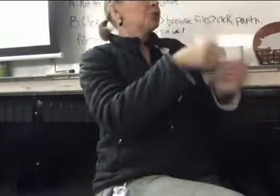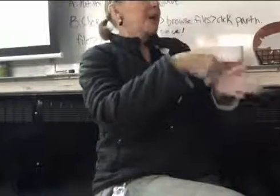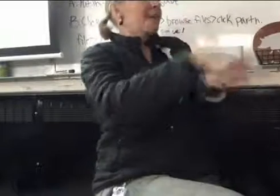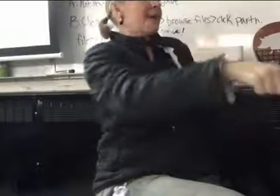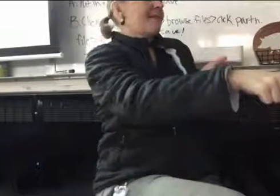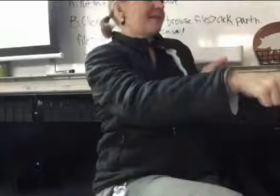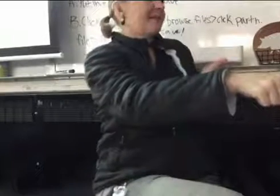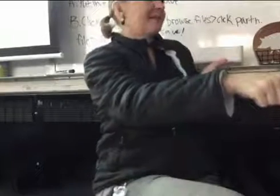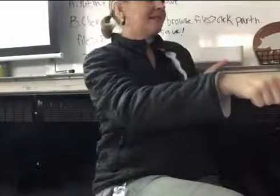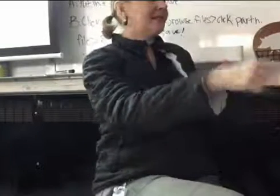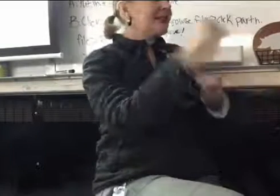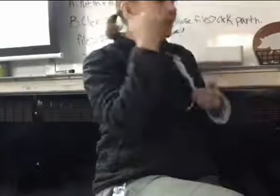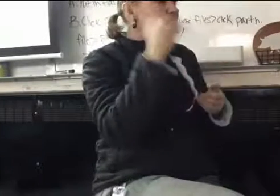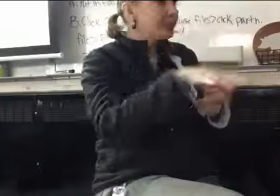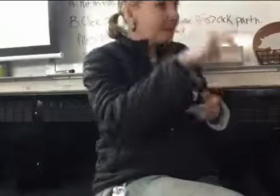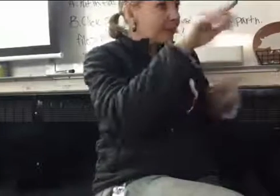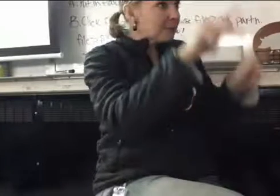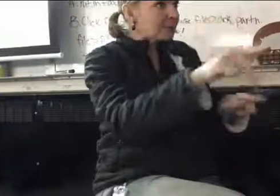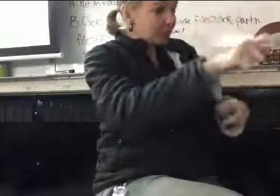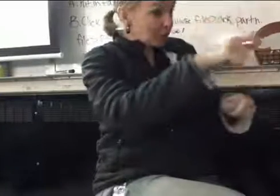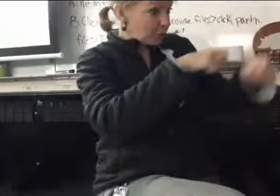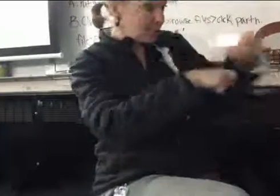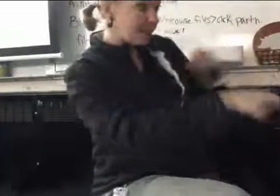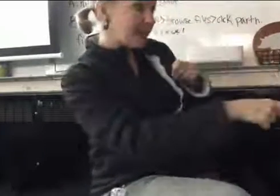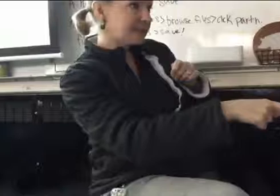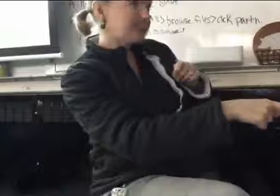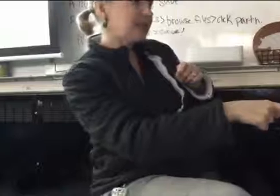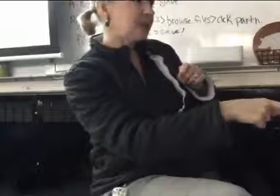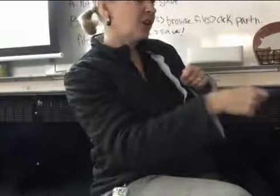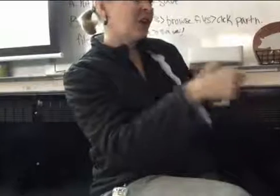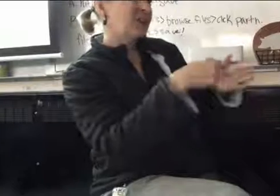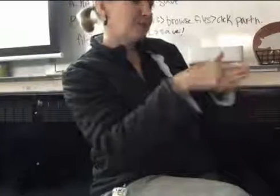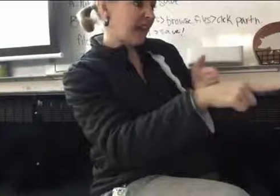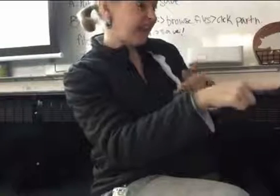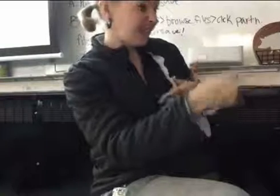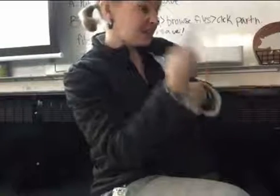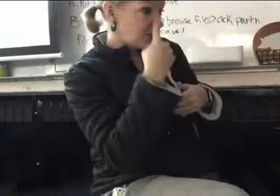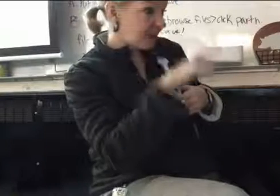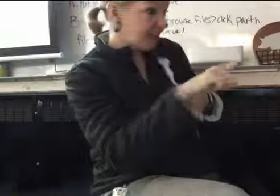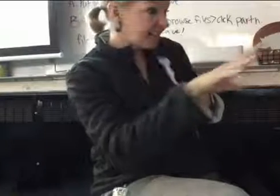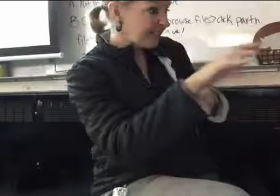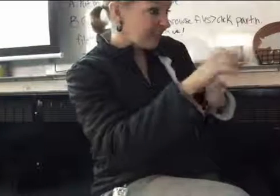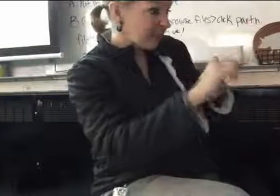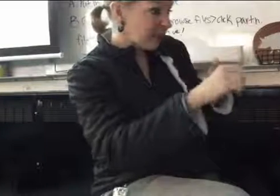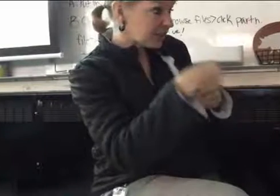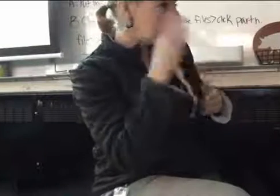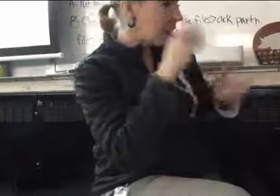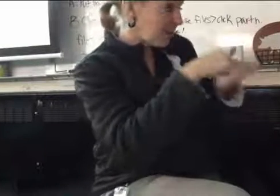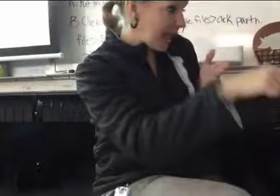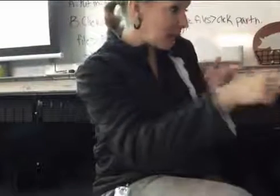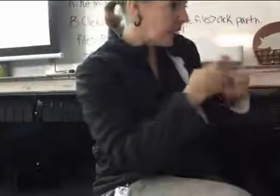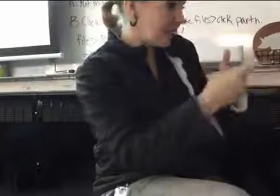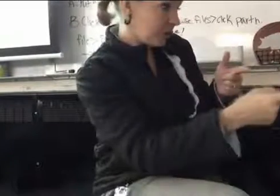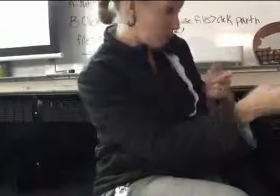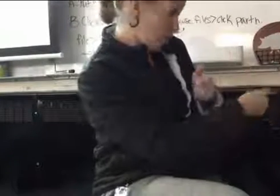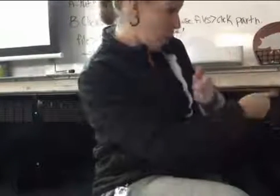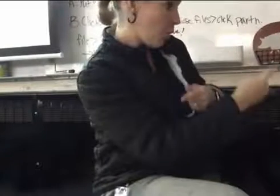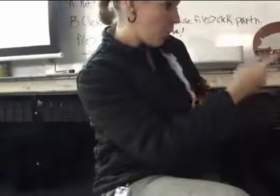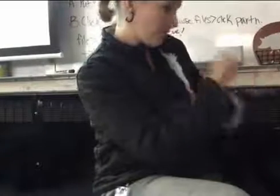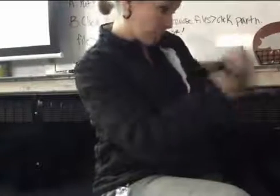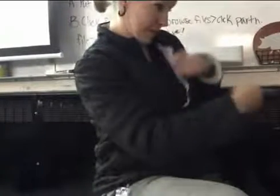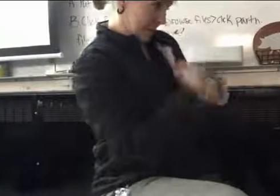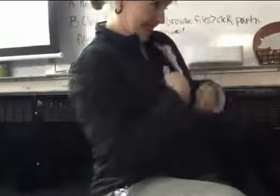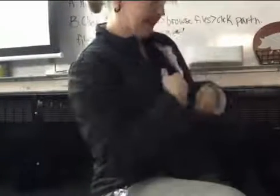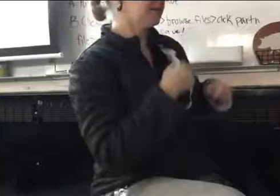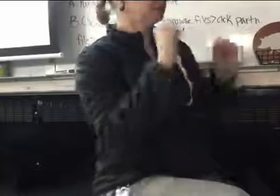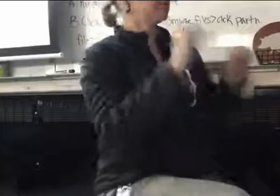somebody that could take your place, all you had to do is be like, hey, here's $500, go fight in the war for me. and they would go fight in the war for you, and you could avoid the